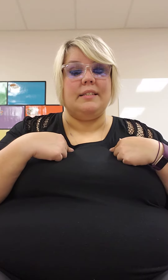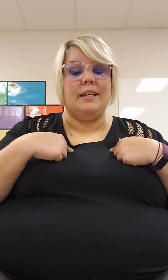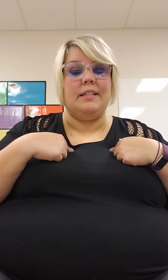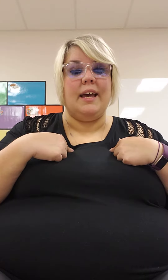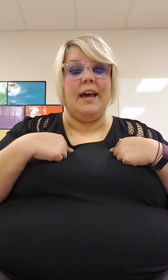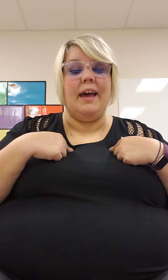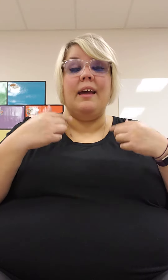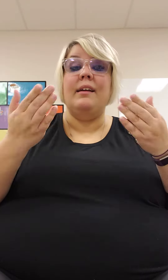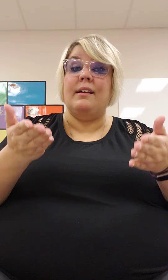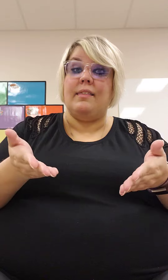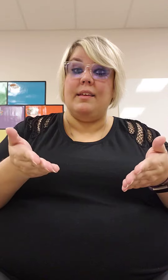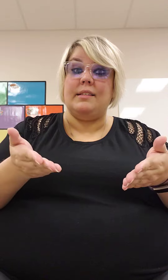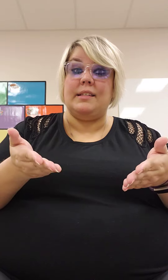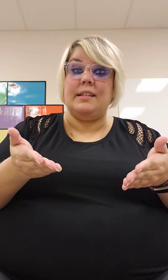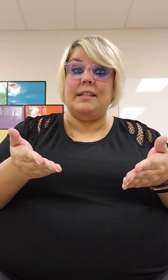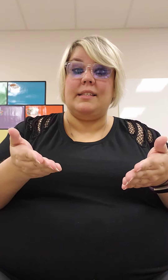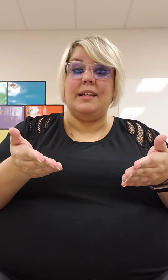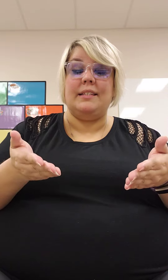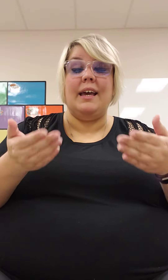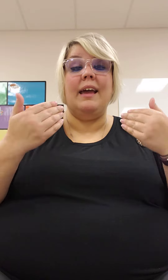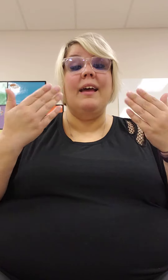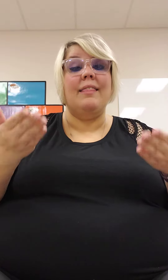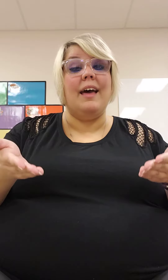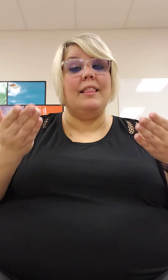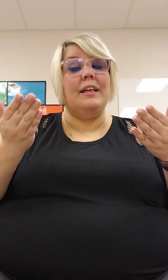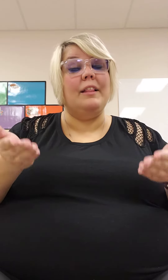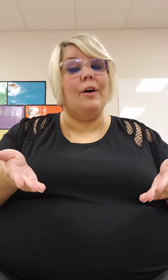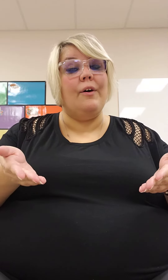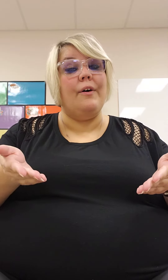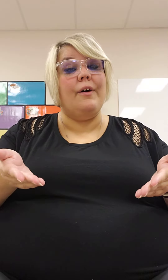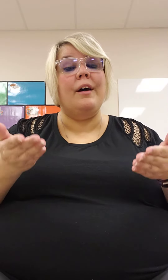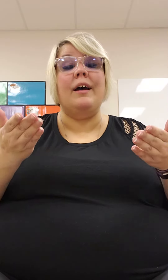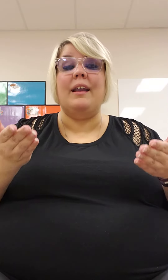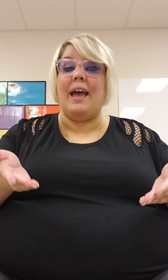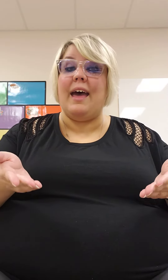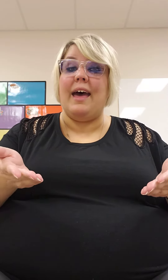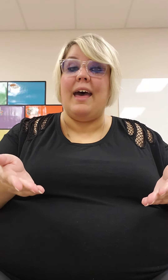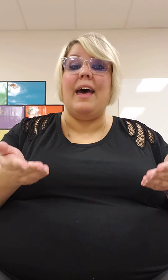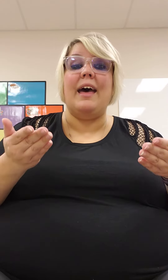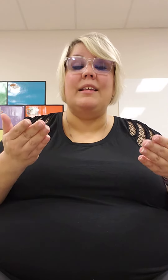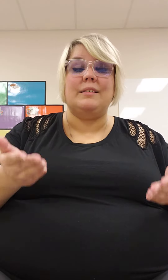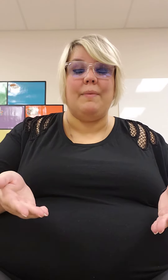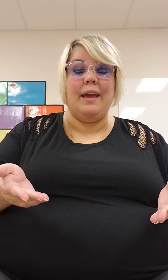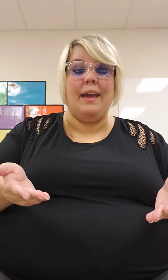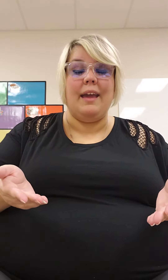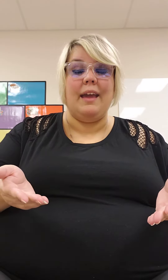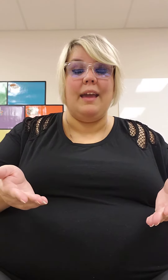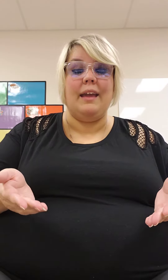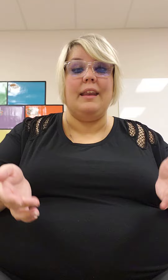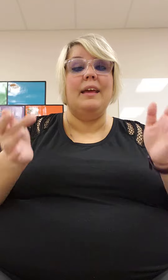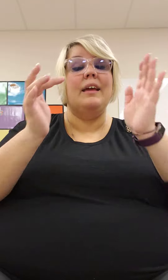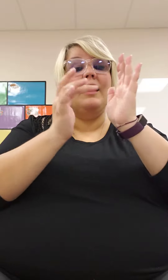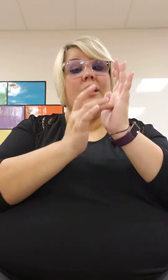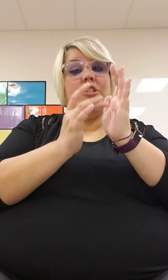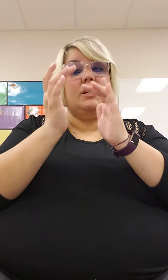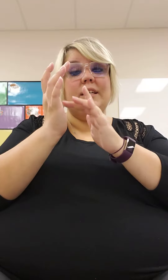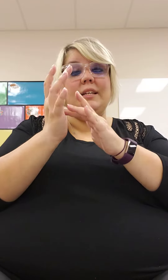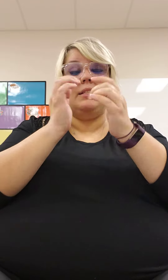the day. This is the day that the Lord has made. Jesus